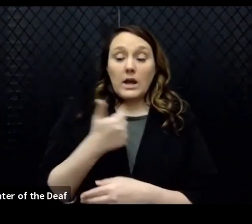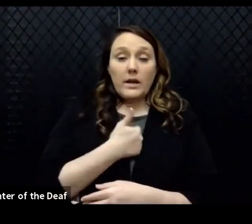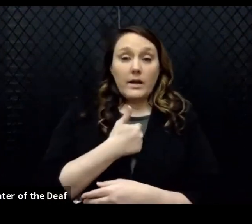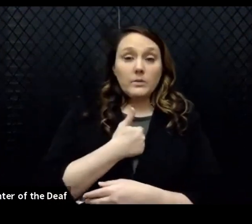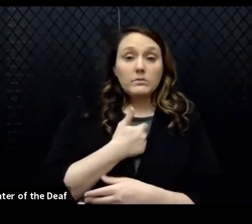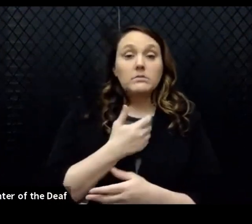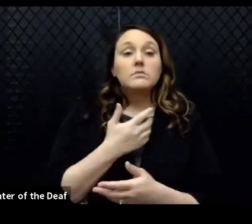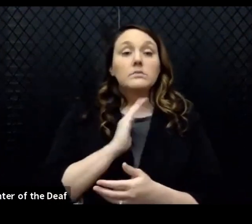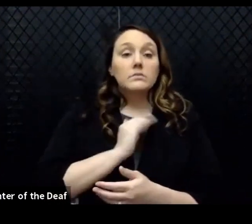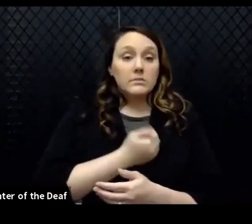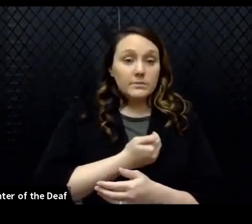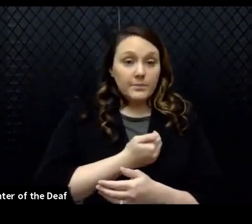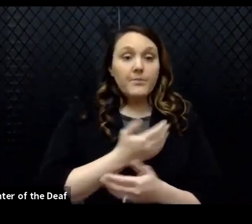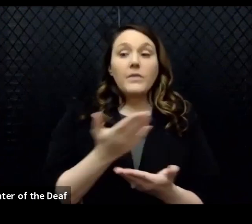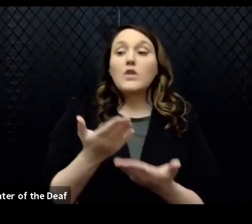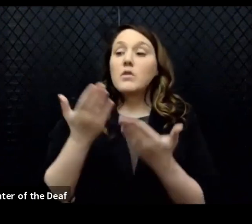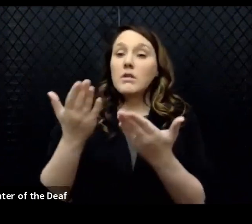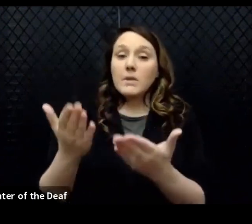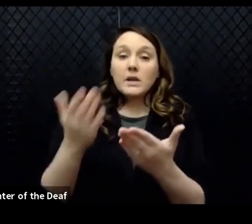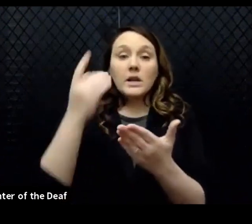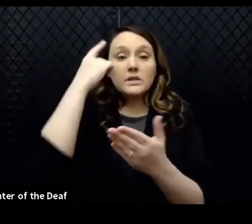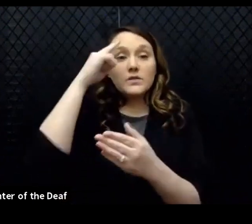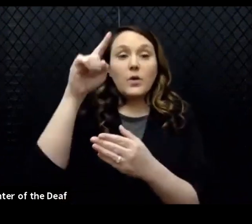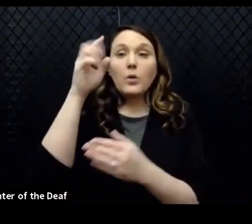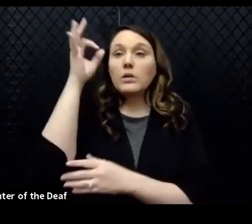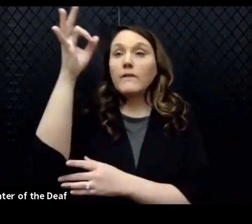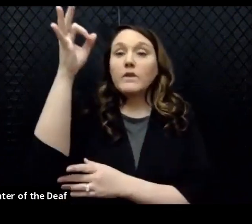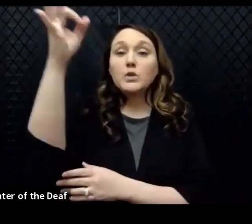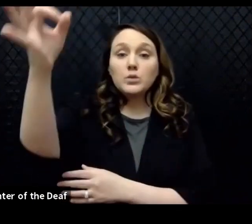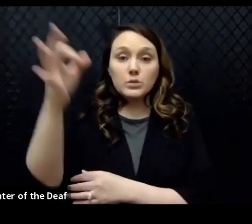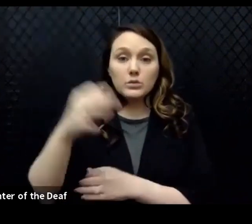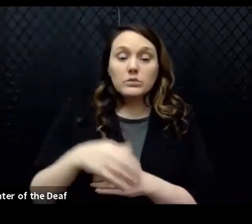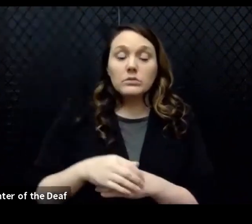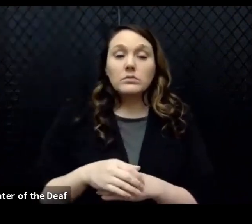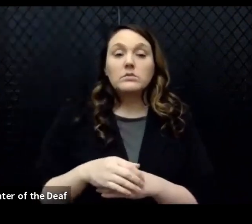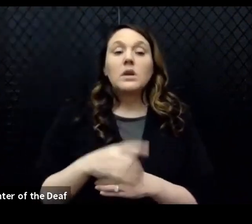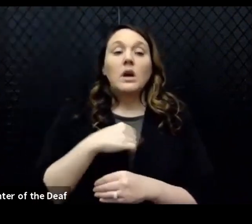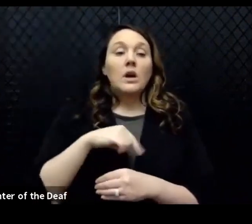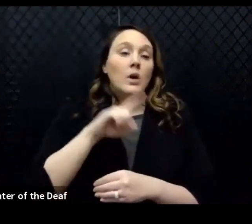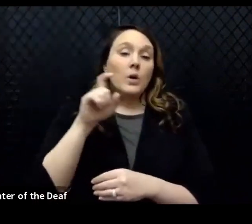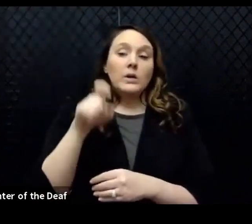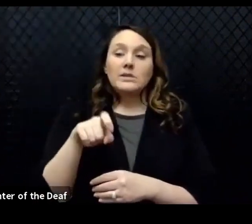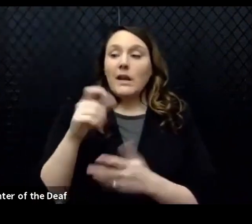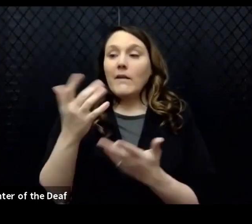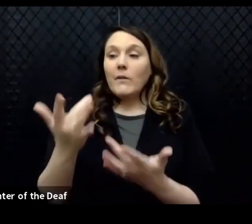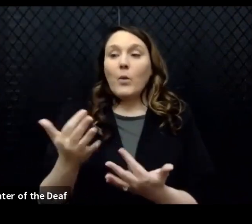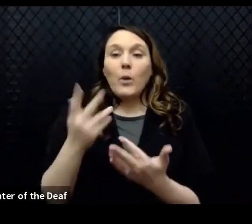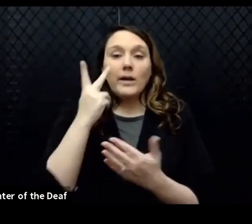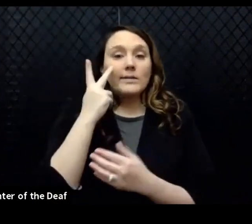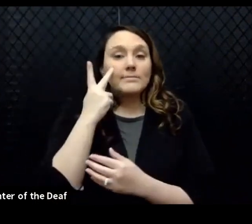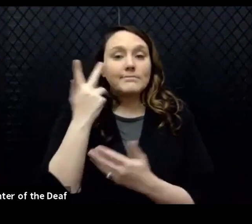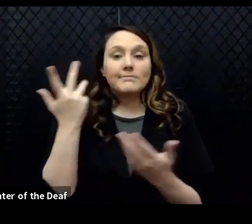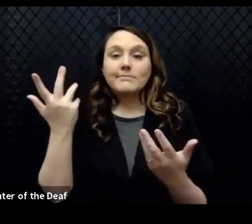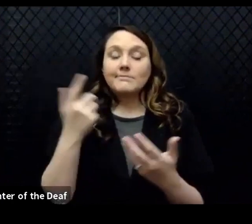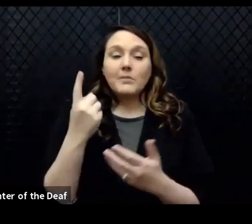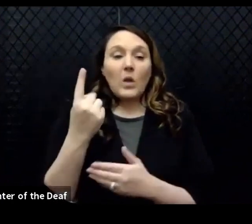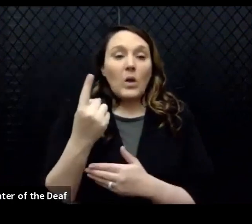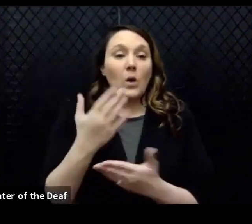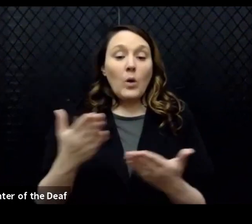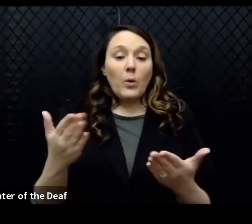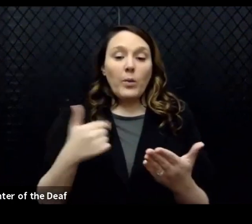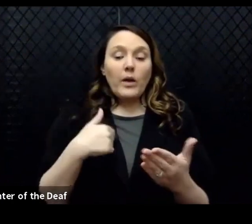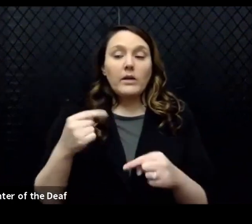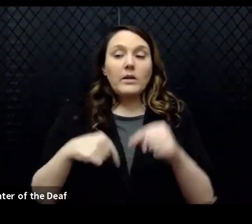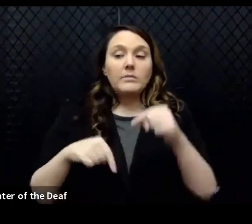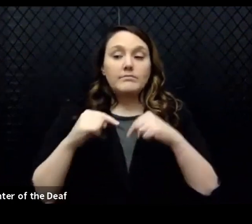recommendations for July's a long time away. And we're just going to have to wait and see. I think one of the things I'll circle back to